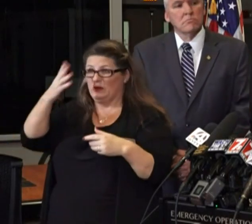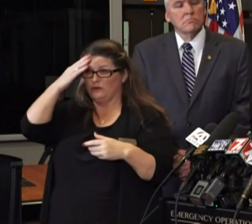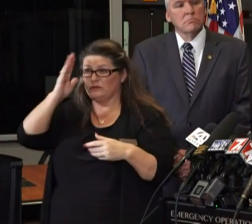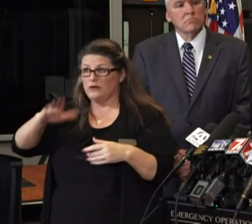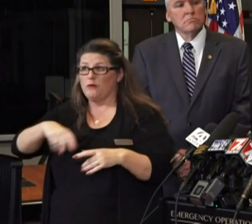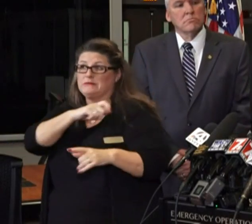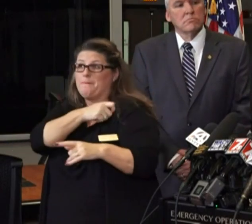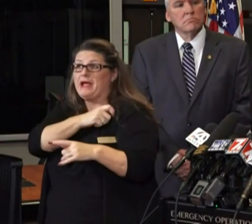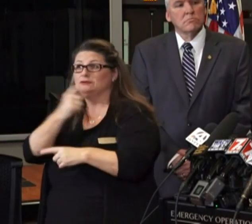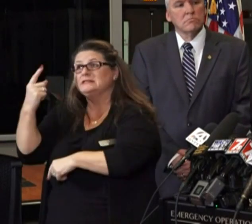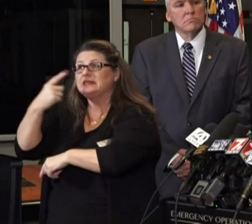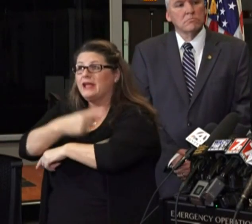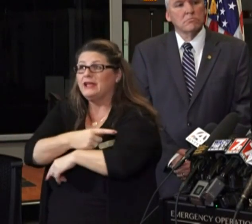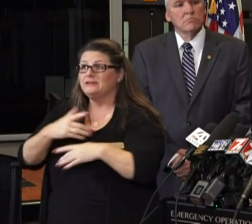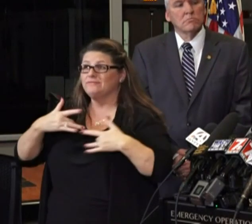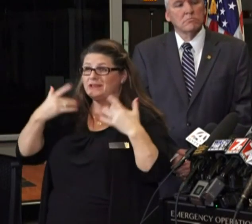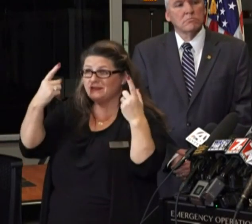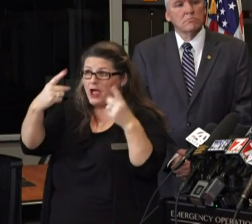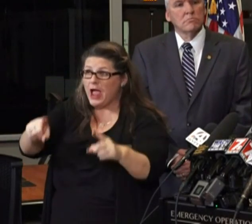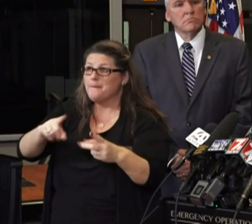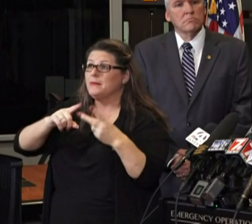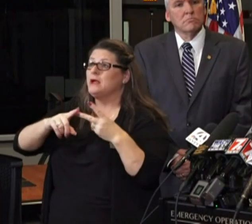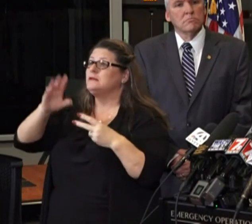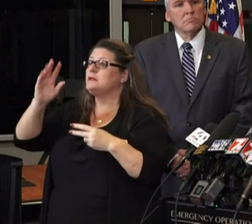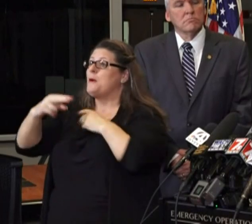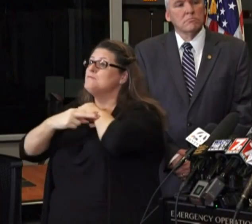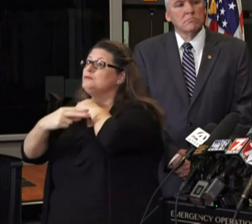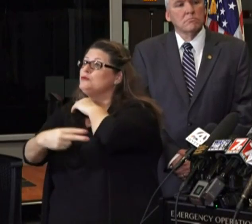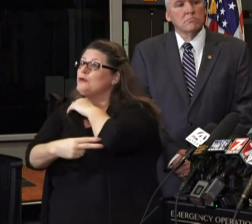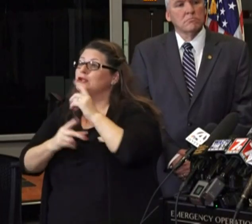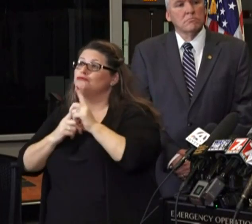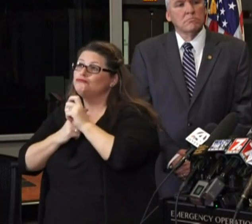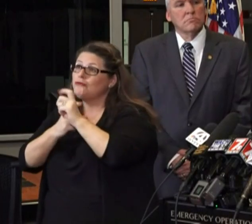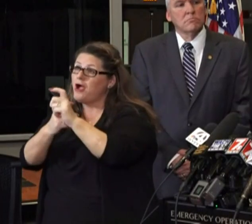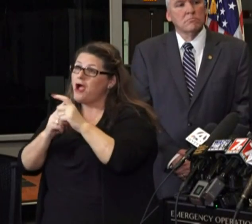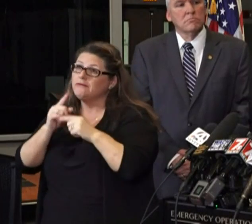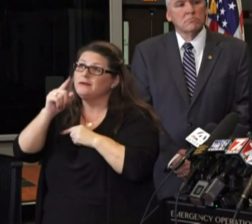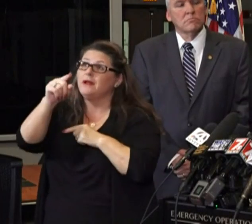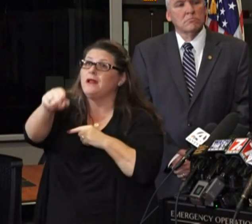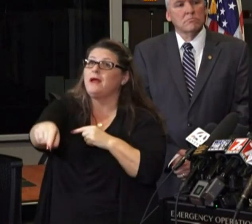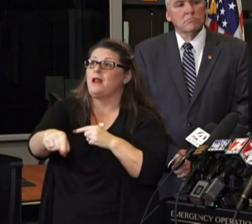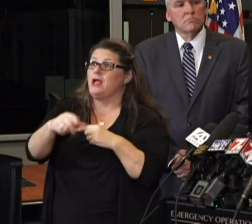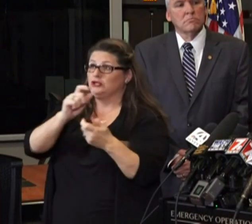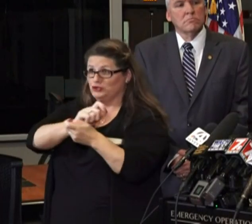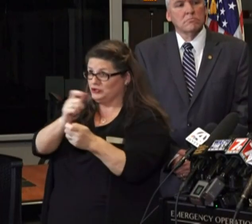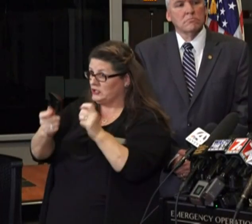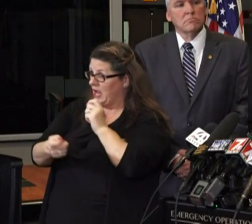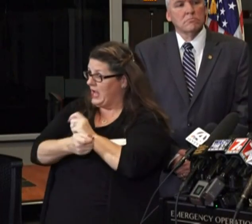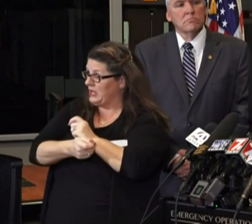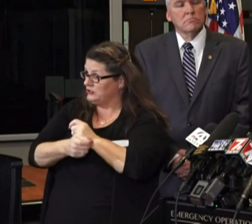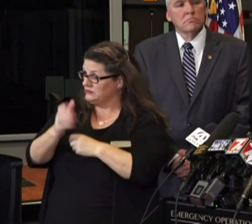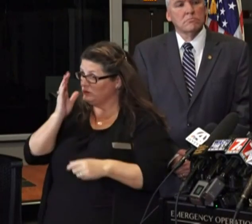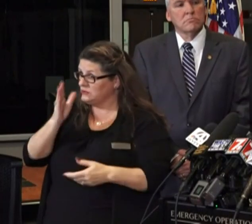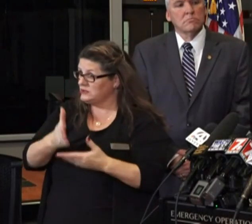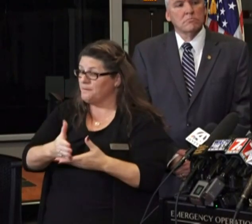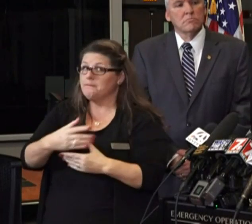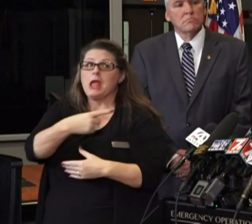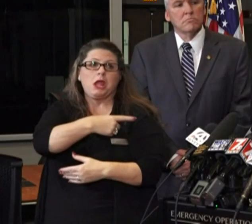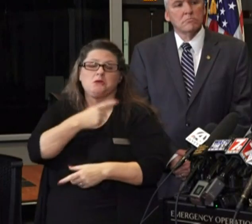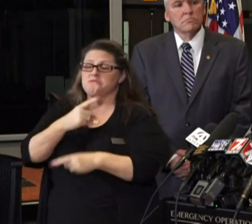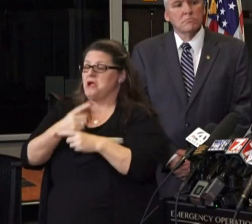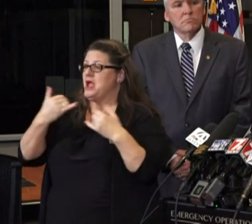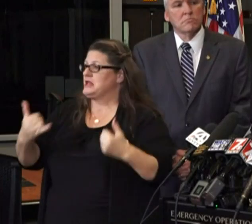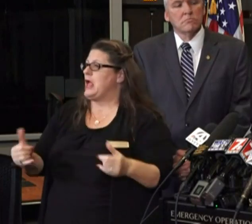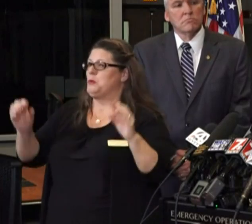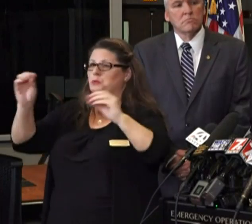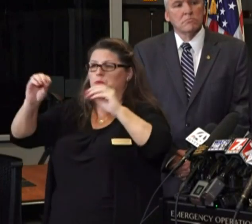events we've got coming up, like Patty's Day, bridge run, that kind of thing, any changes to make her? Not a change. We're proceeding precisely as we've